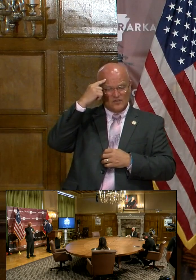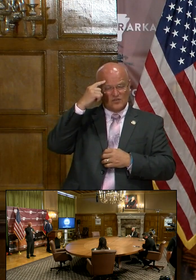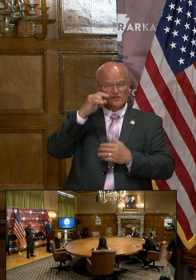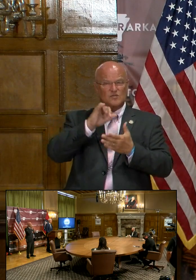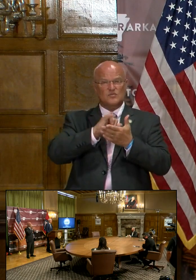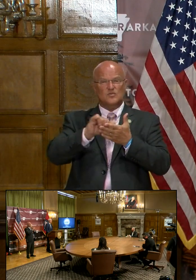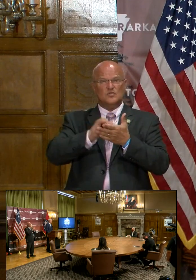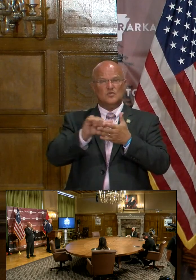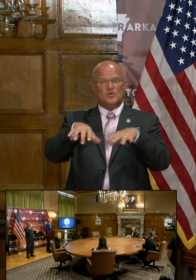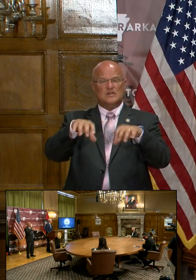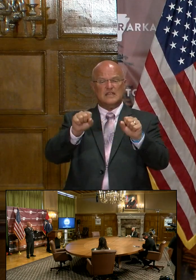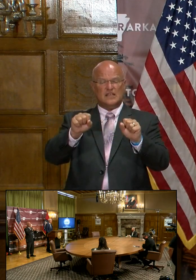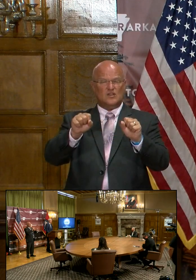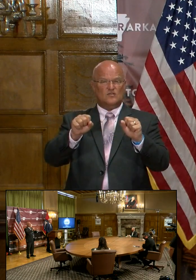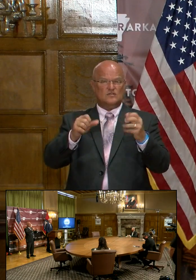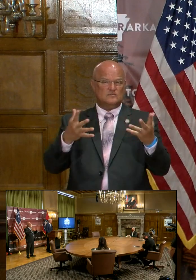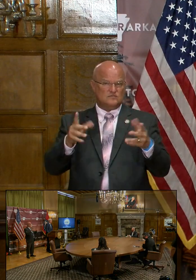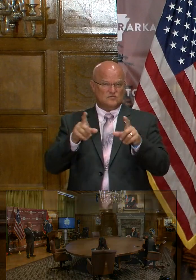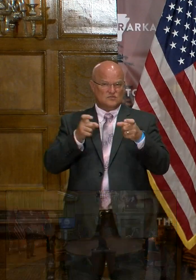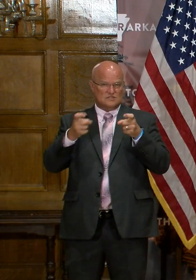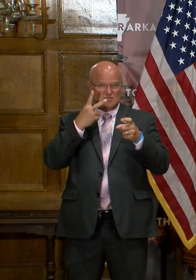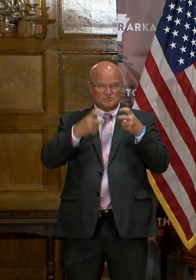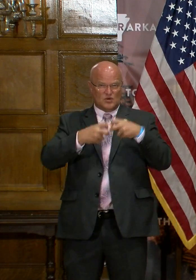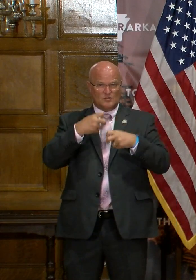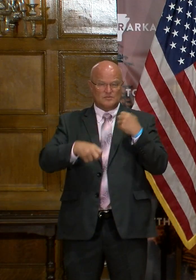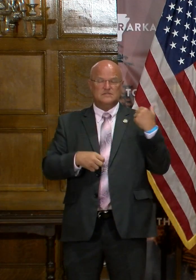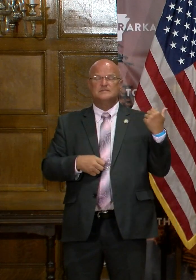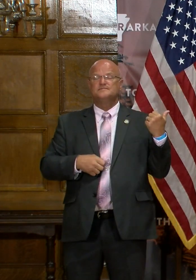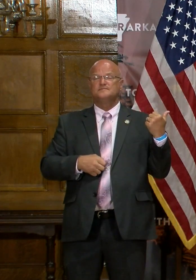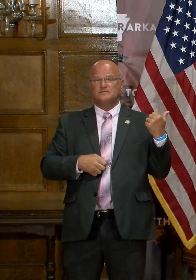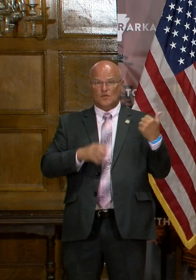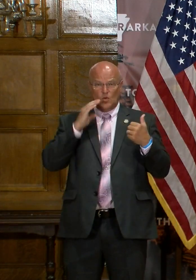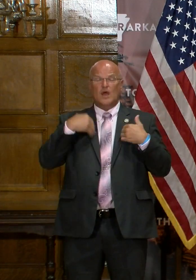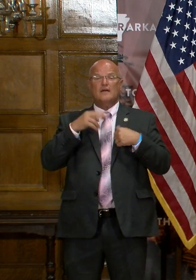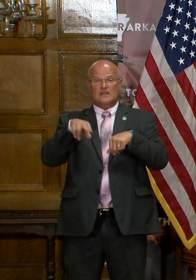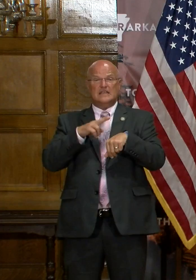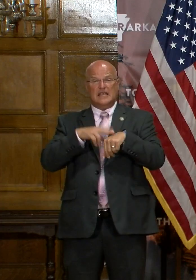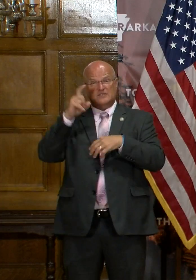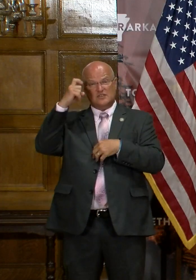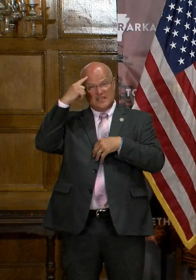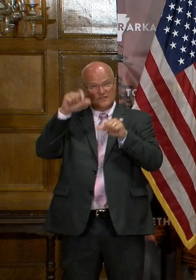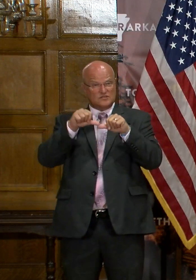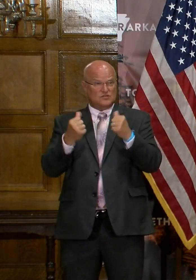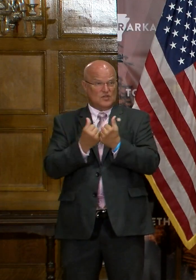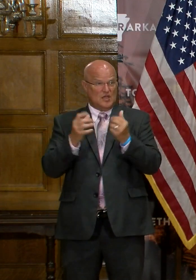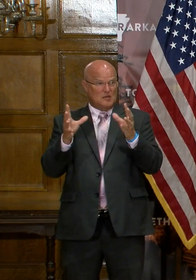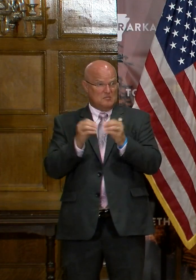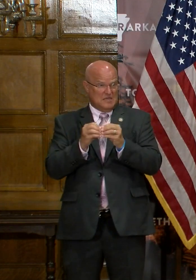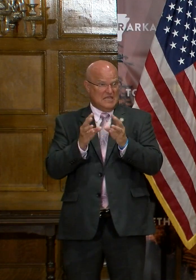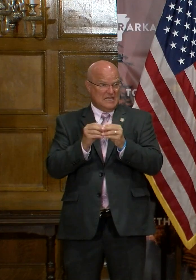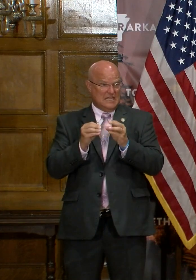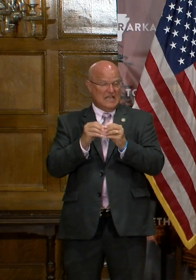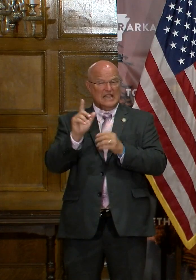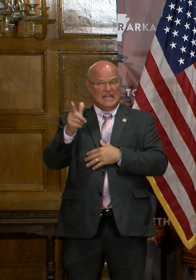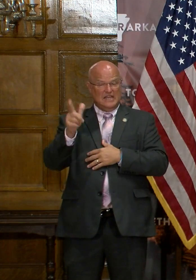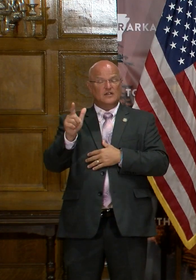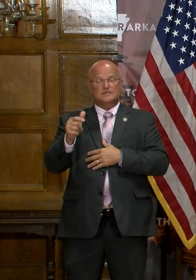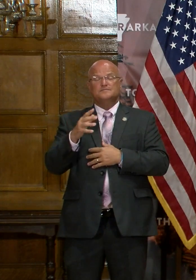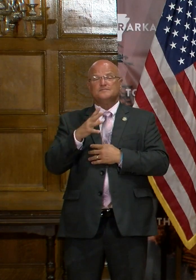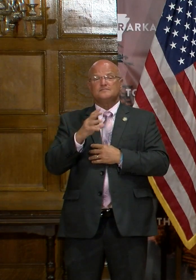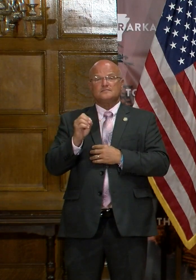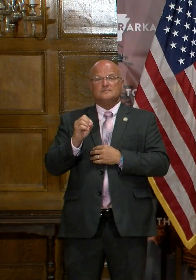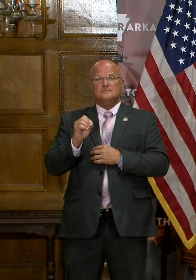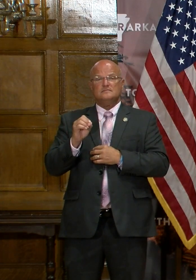the group, or taking over as chairman? We are going to be having our National Governors Association meeting later,